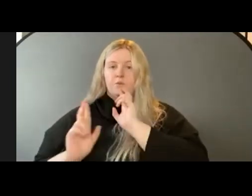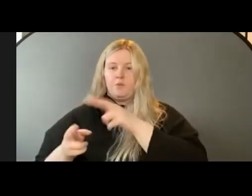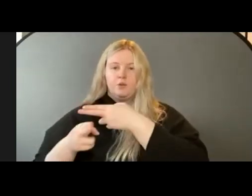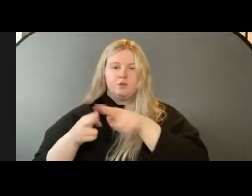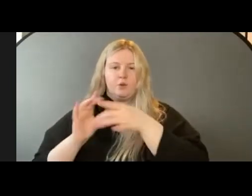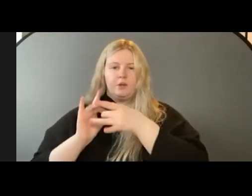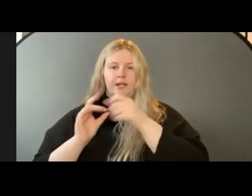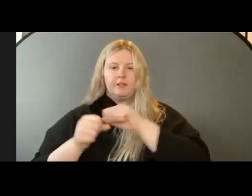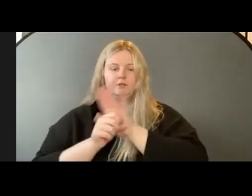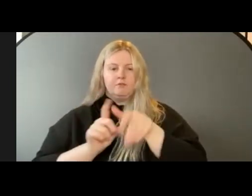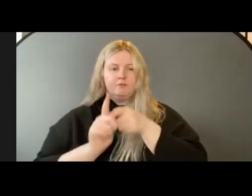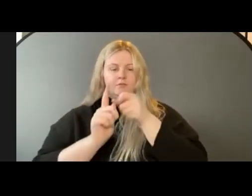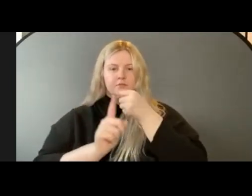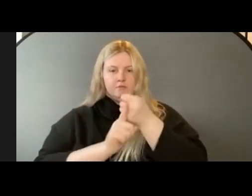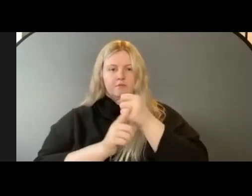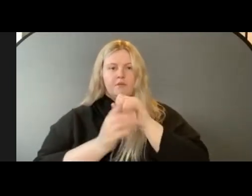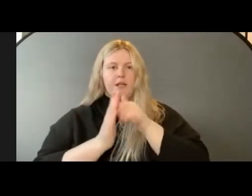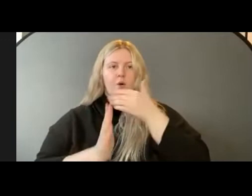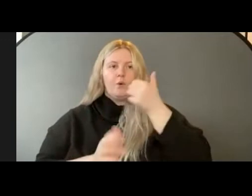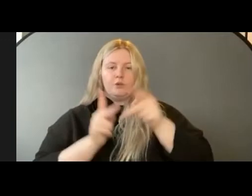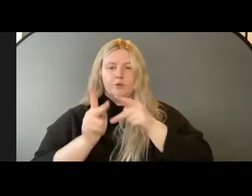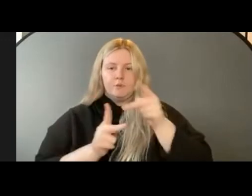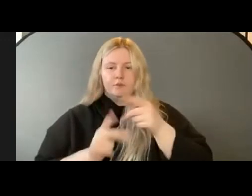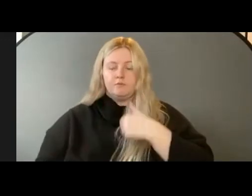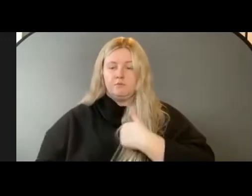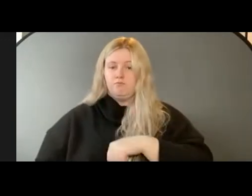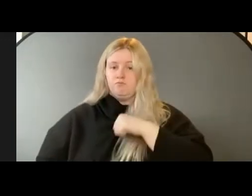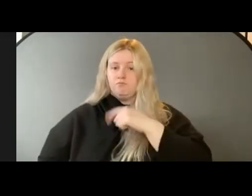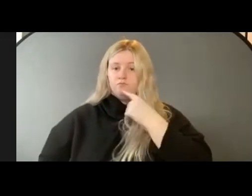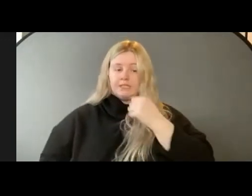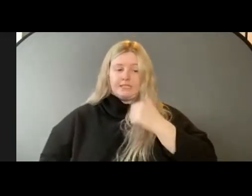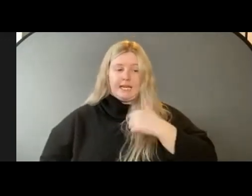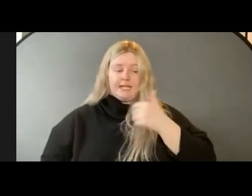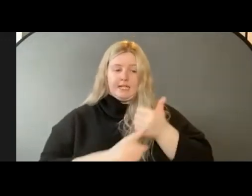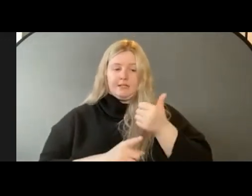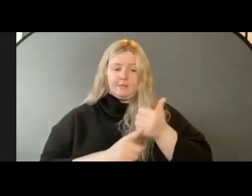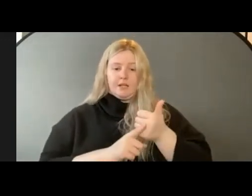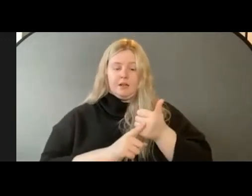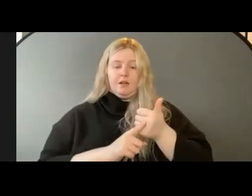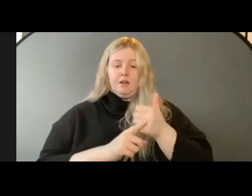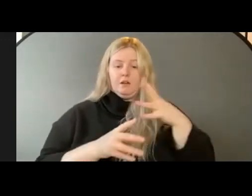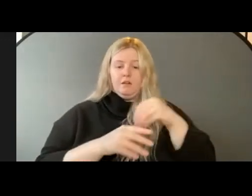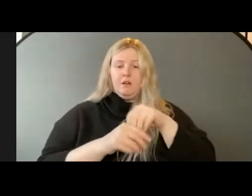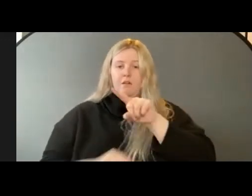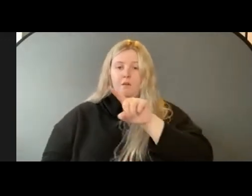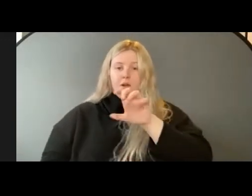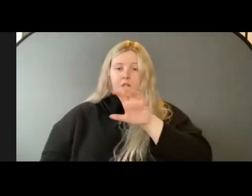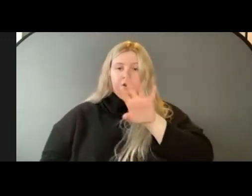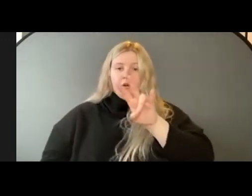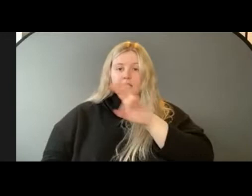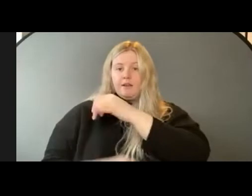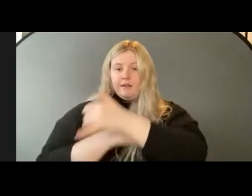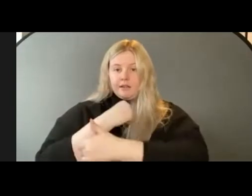persons at the United Nations. I'm really proud to say that Canada was instrumental in getting 147 countries to sign on to that